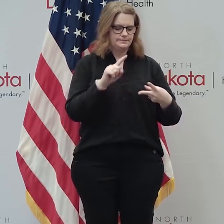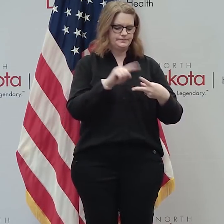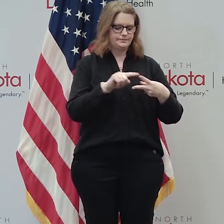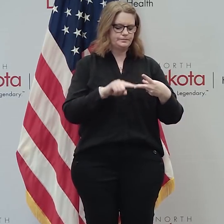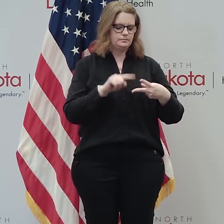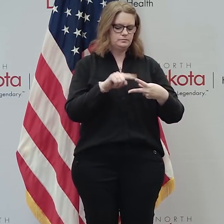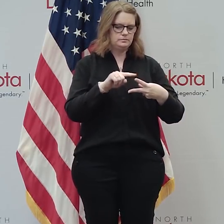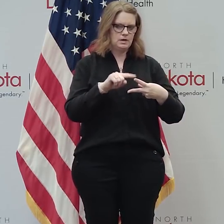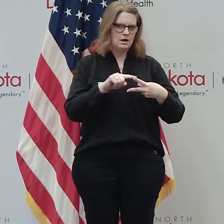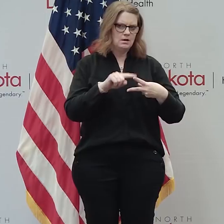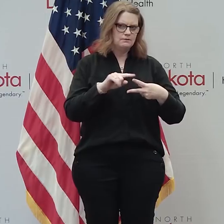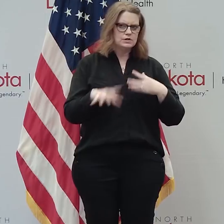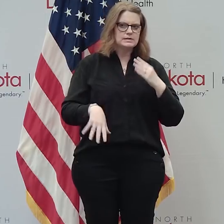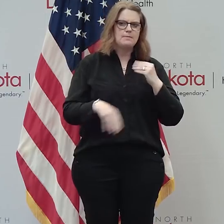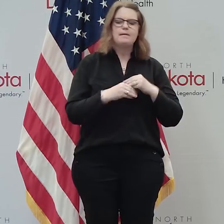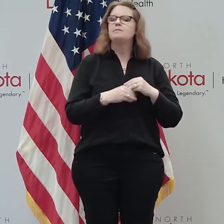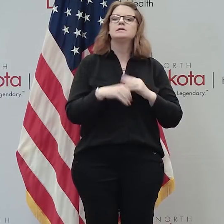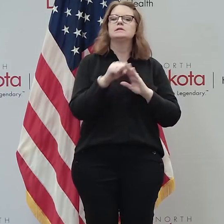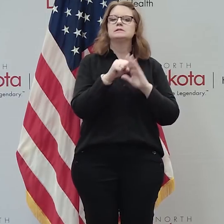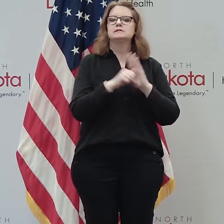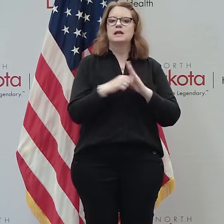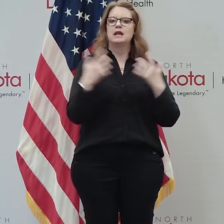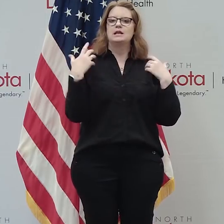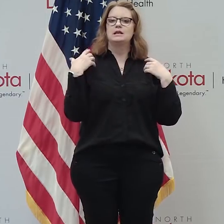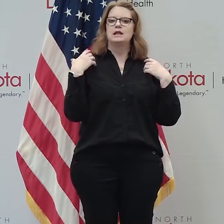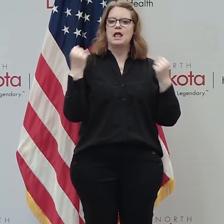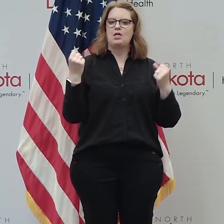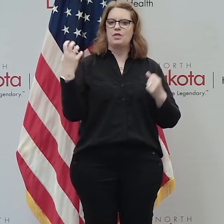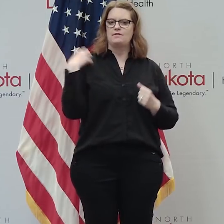First amendment is to the State Health Officer Order